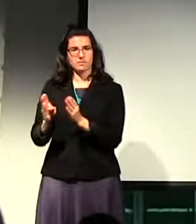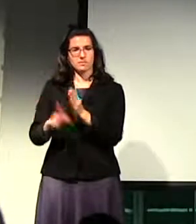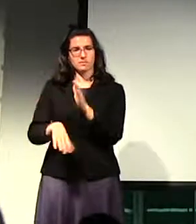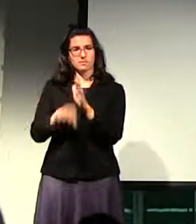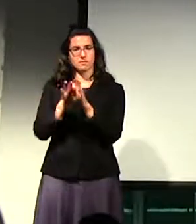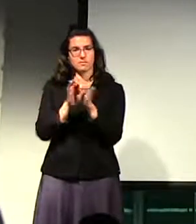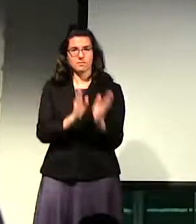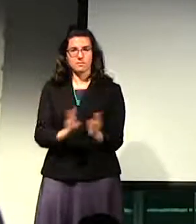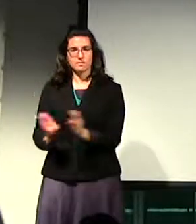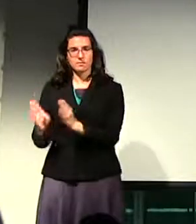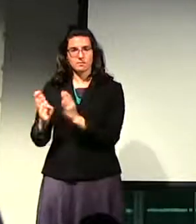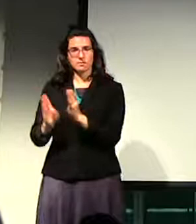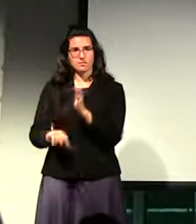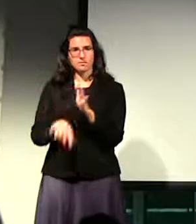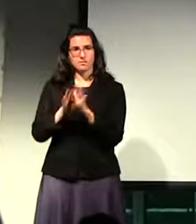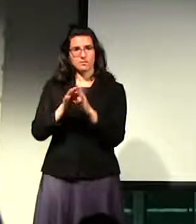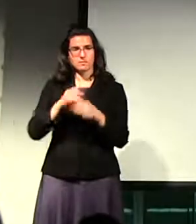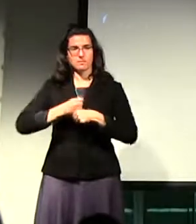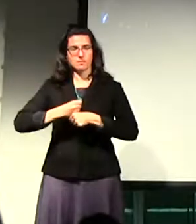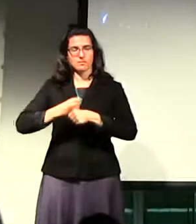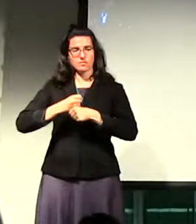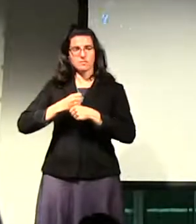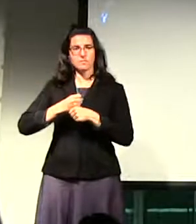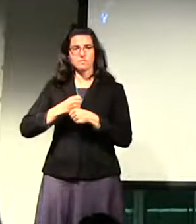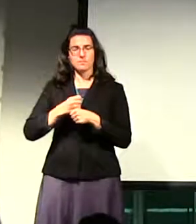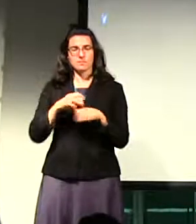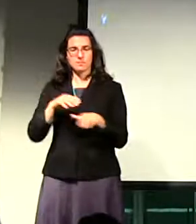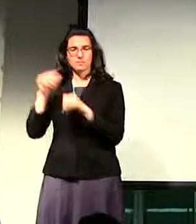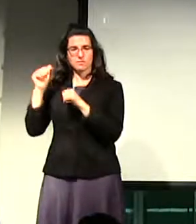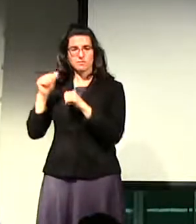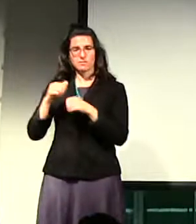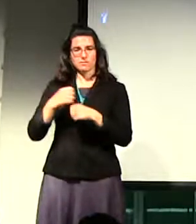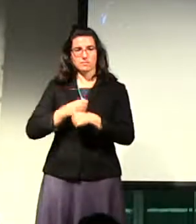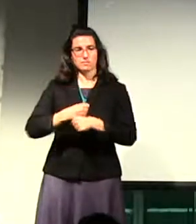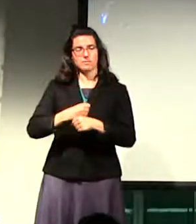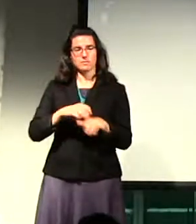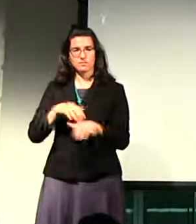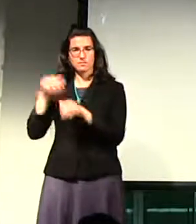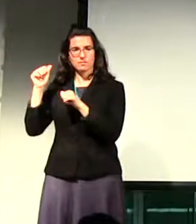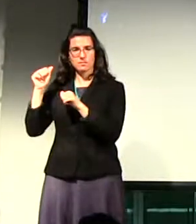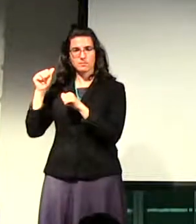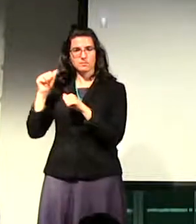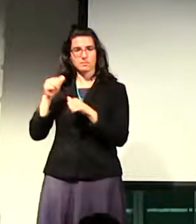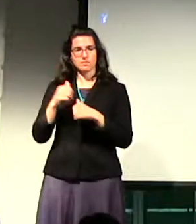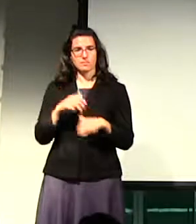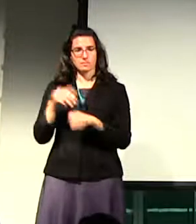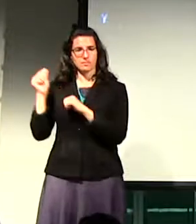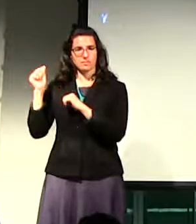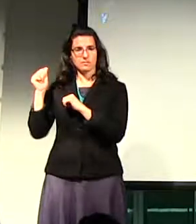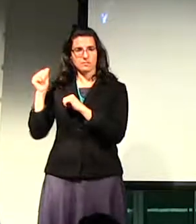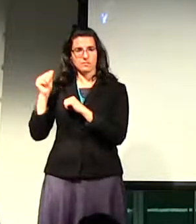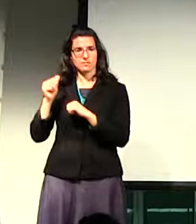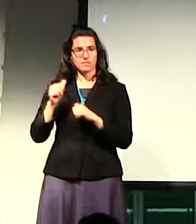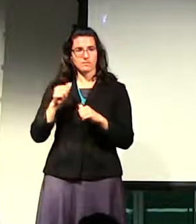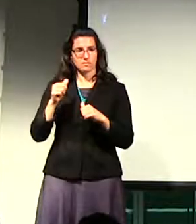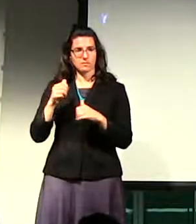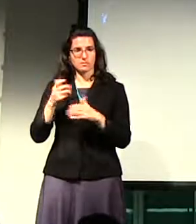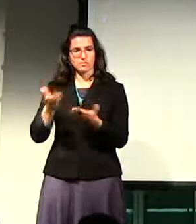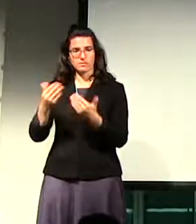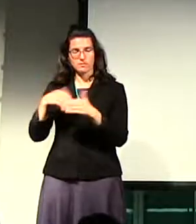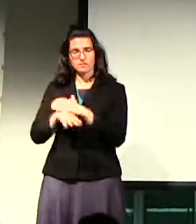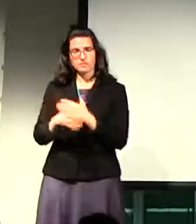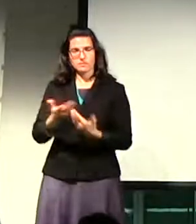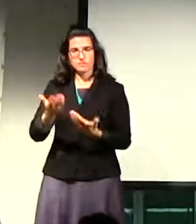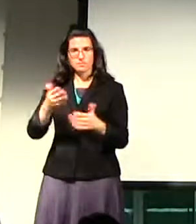pattern, founded pattern, leading, found pattern, leading, found pattern, leading, found pattern, leading, found pattern, leading,